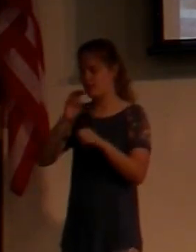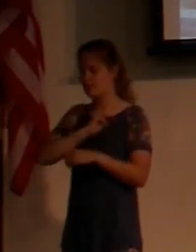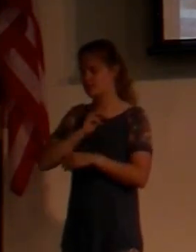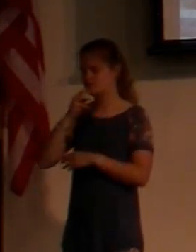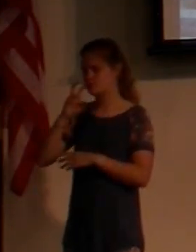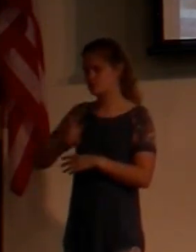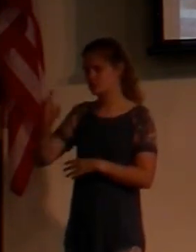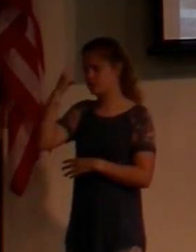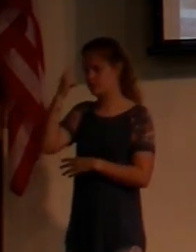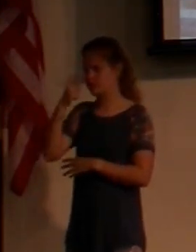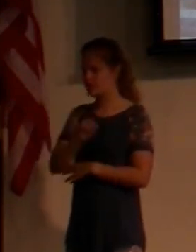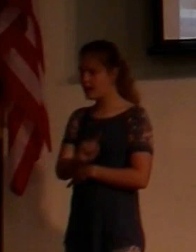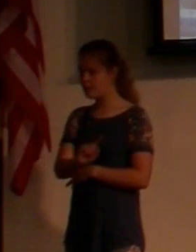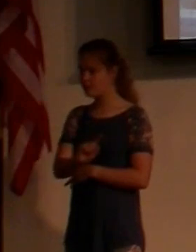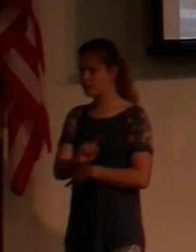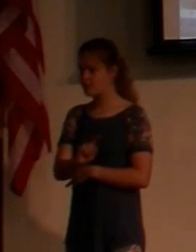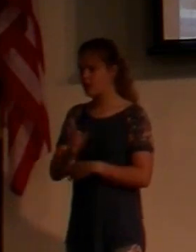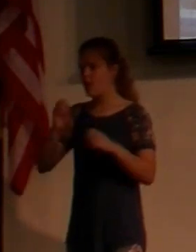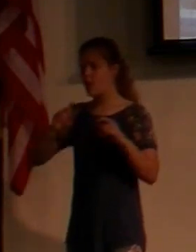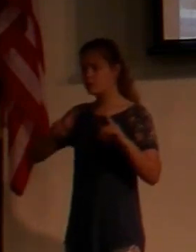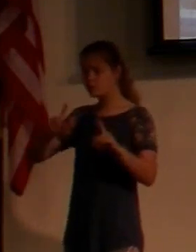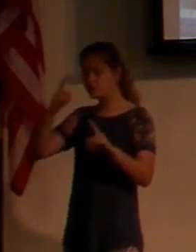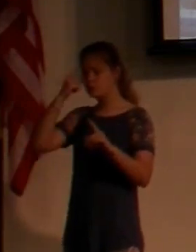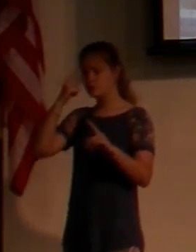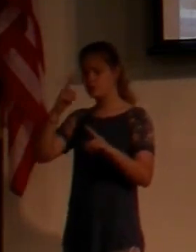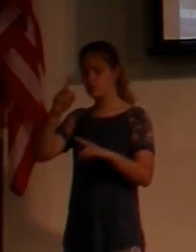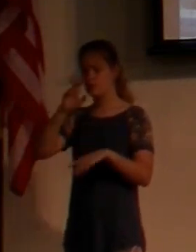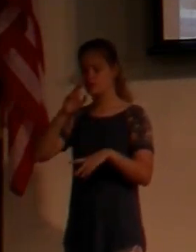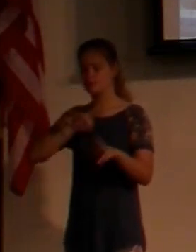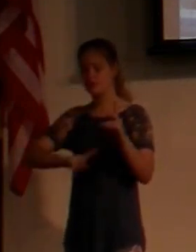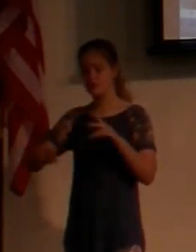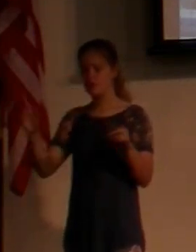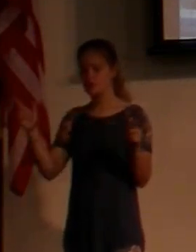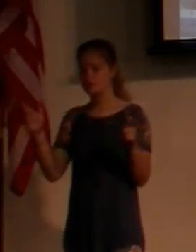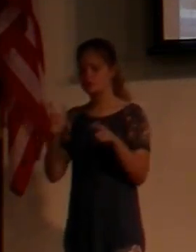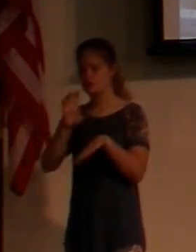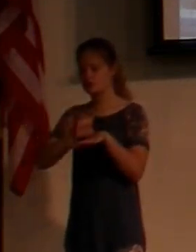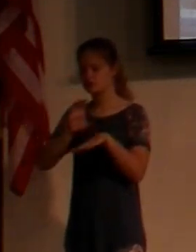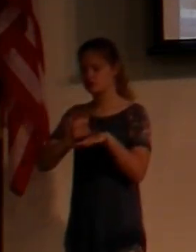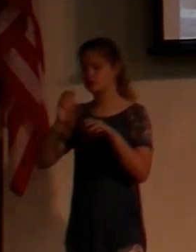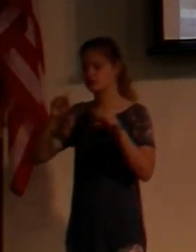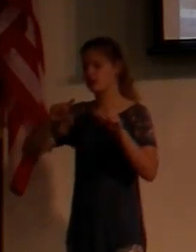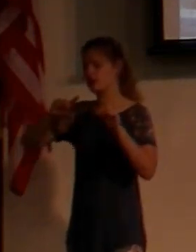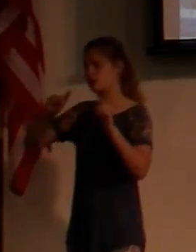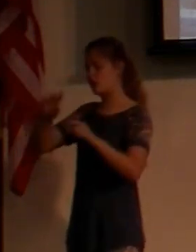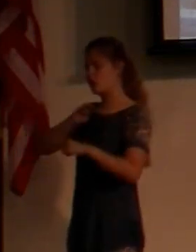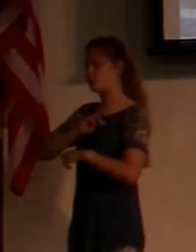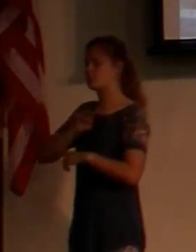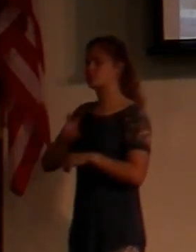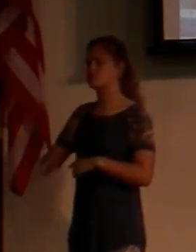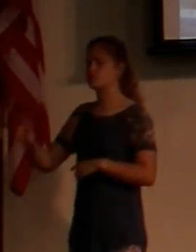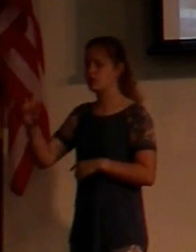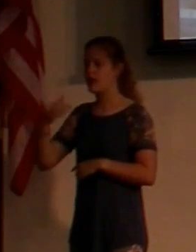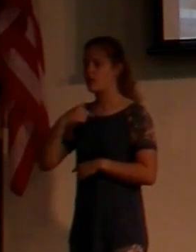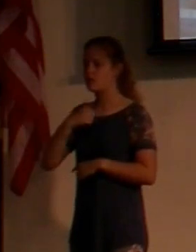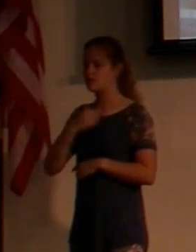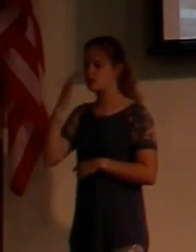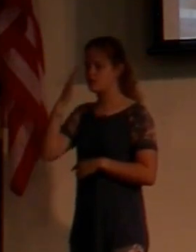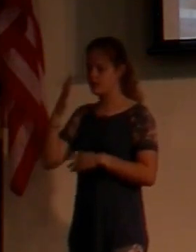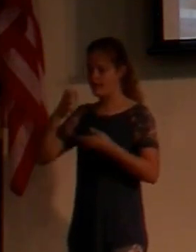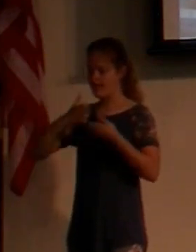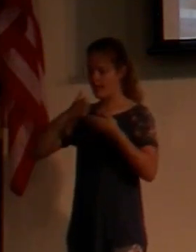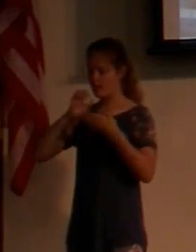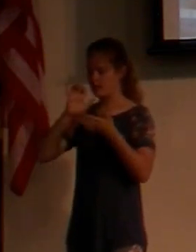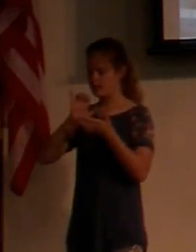and there's opportunities for people from small churches to go on a mission trip, and we'll organize it and lead it for them. So help us